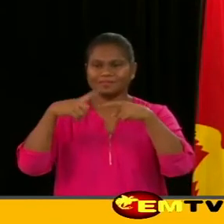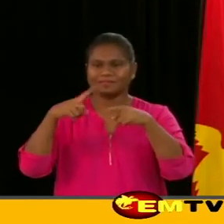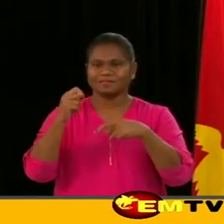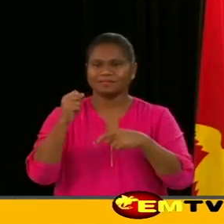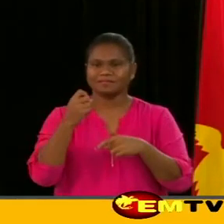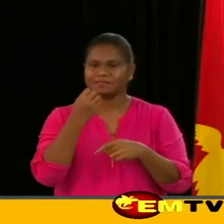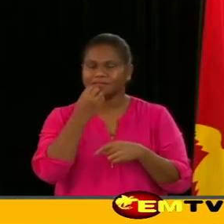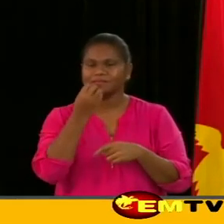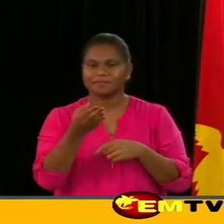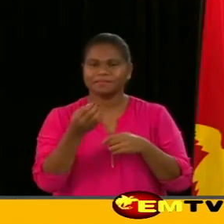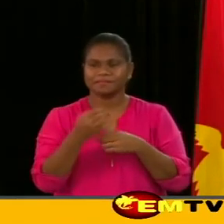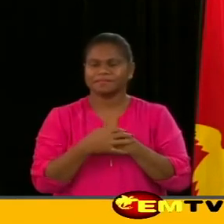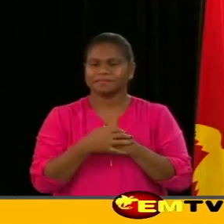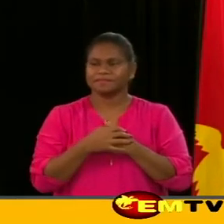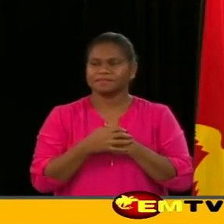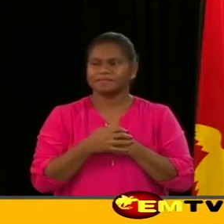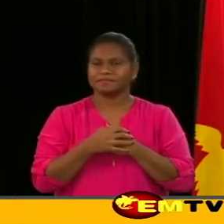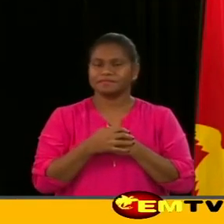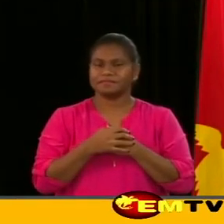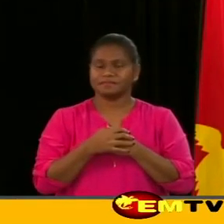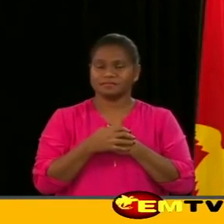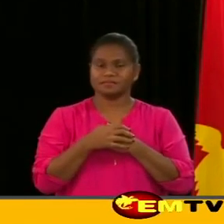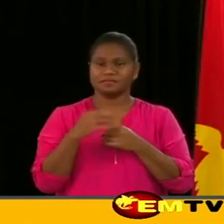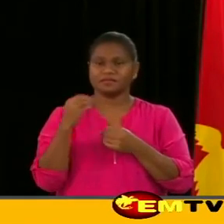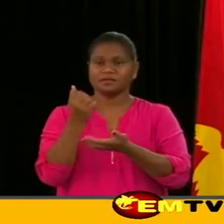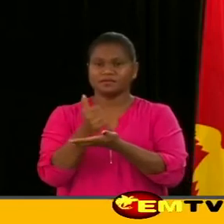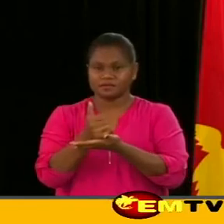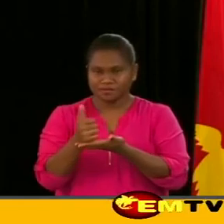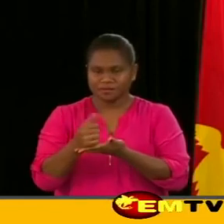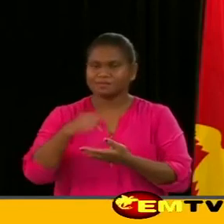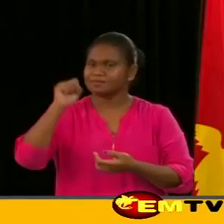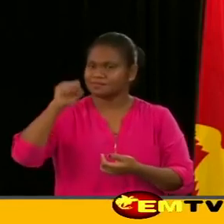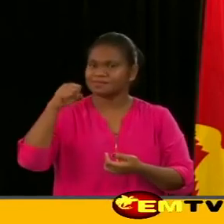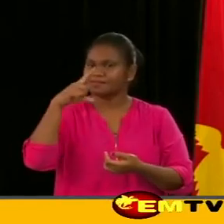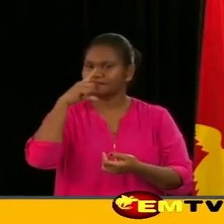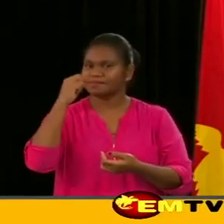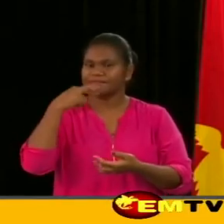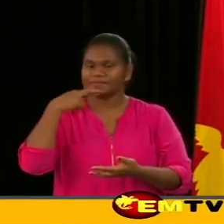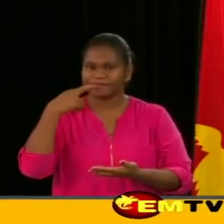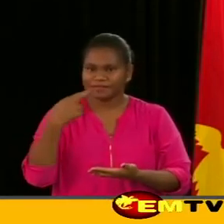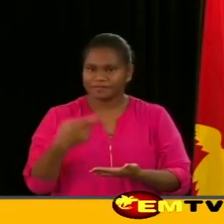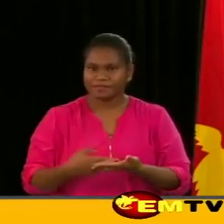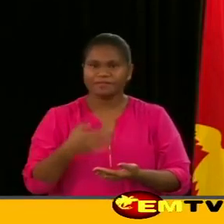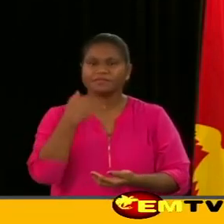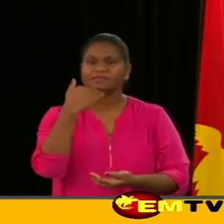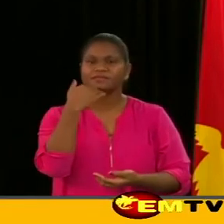I mean, we'd like to, I mean, again, figures, we can report on figures and the number of tests that we've done, the number of